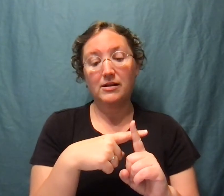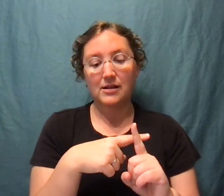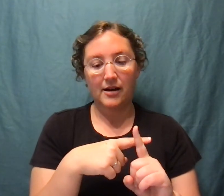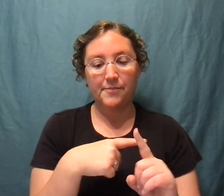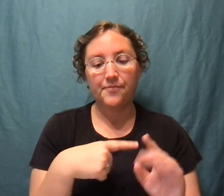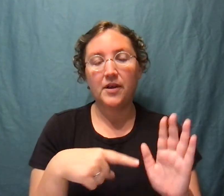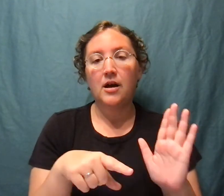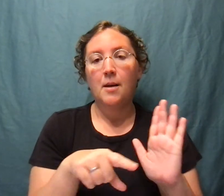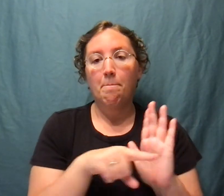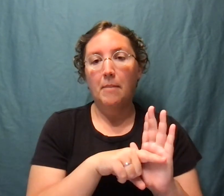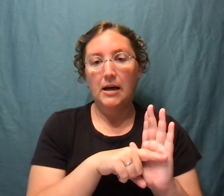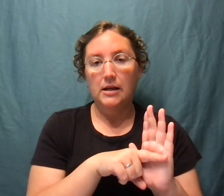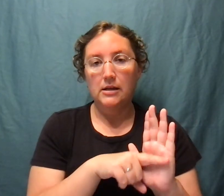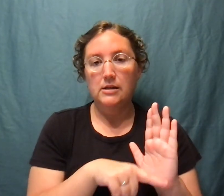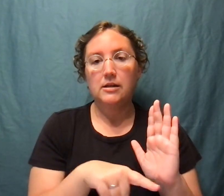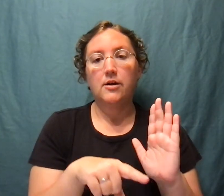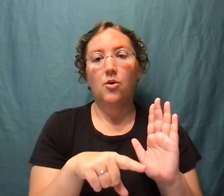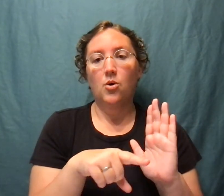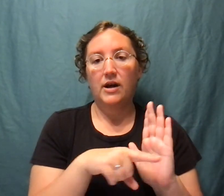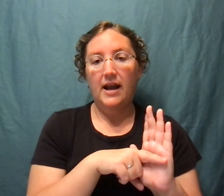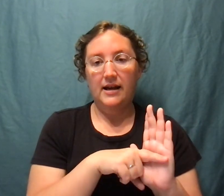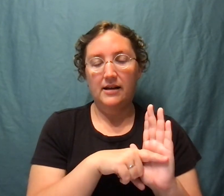side. Minus or negative,